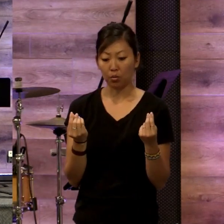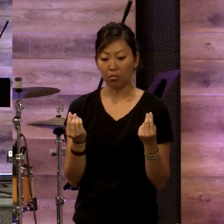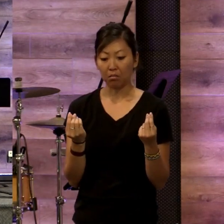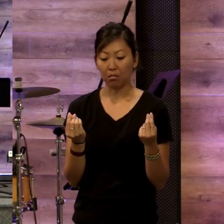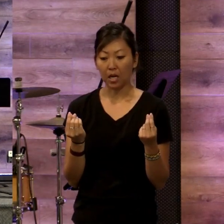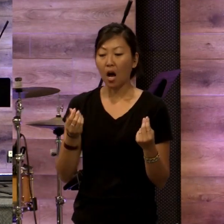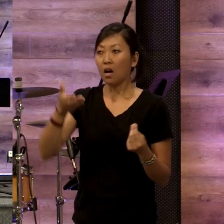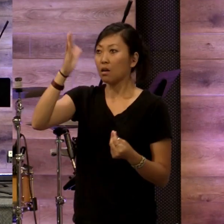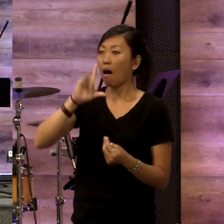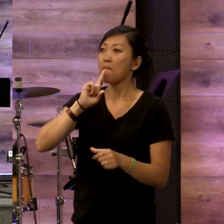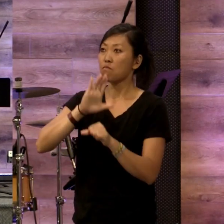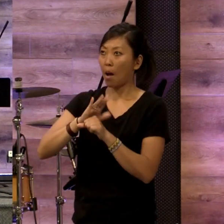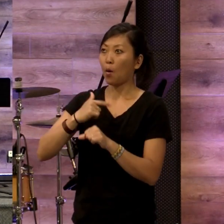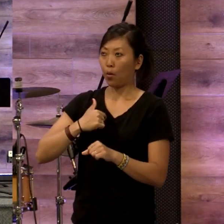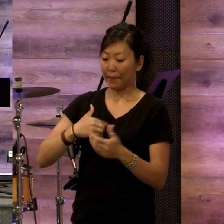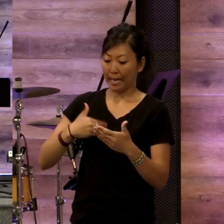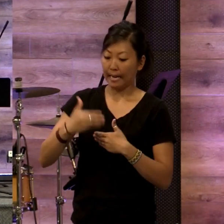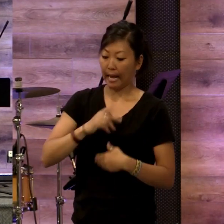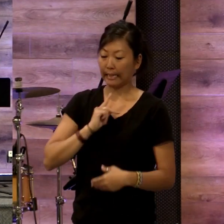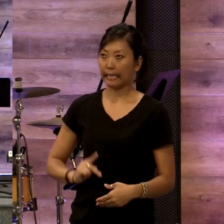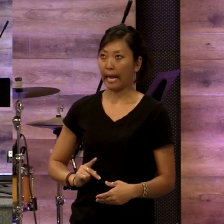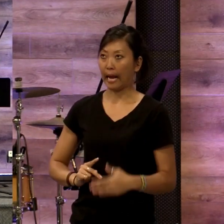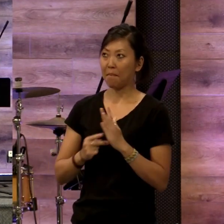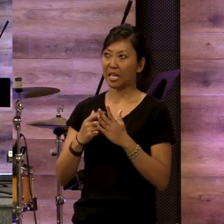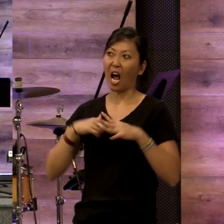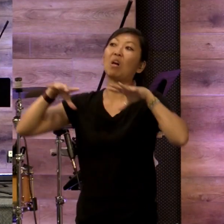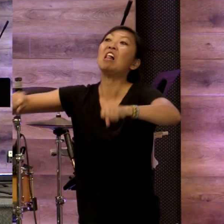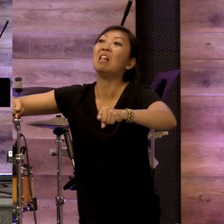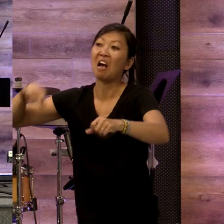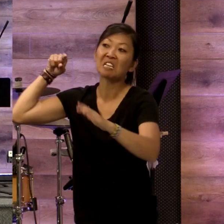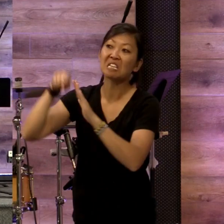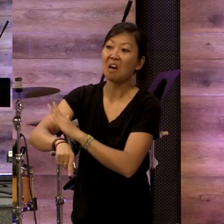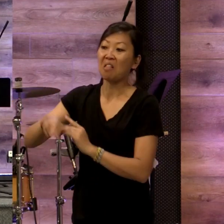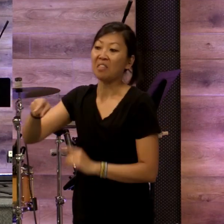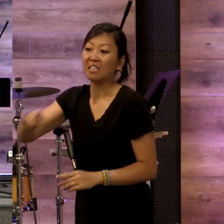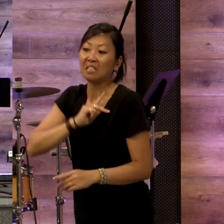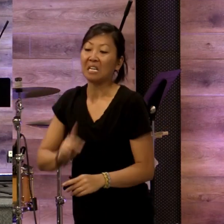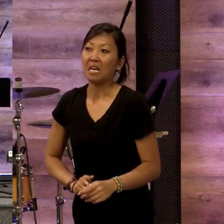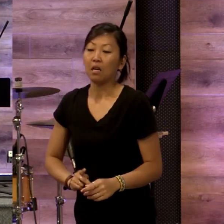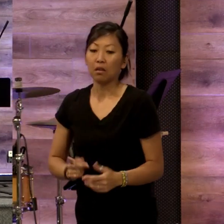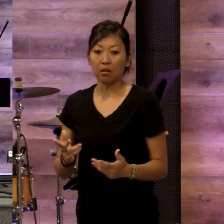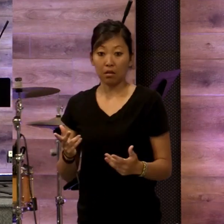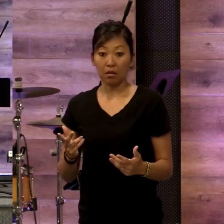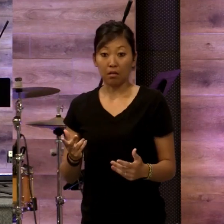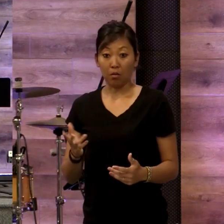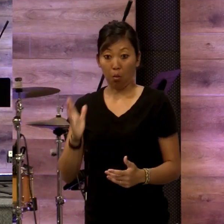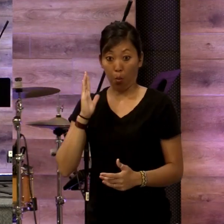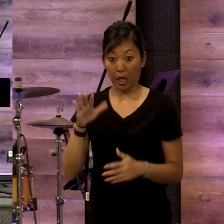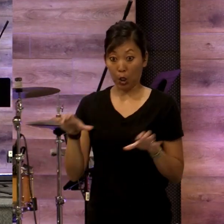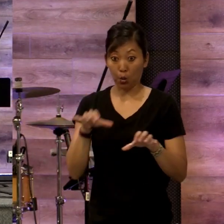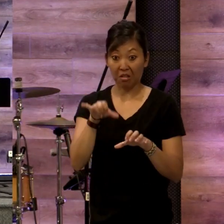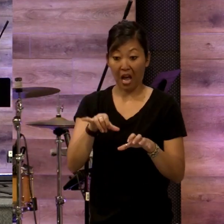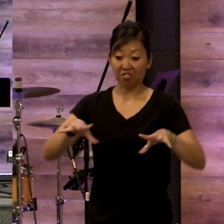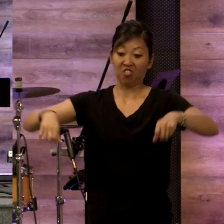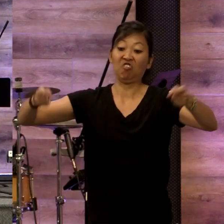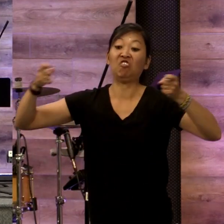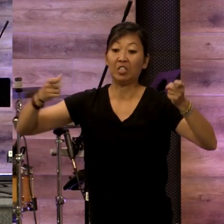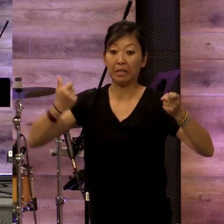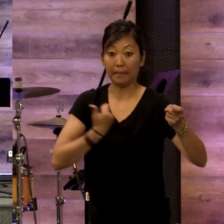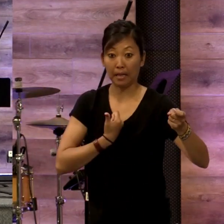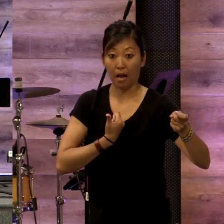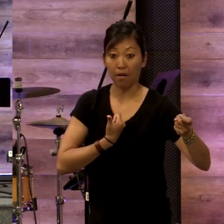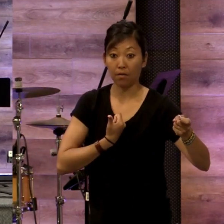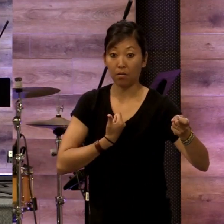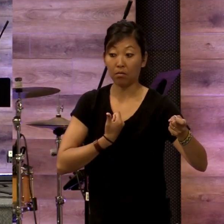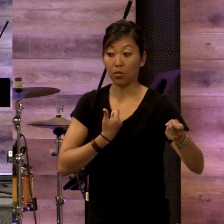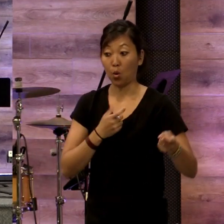hands? As the Lord's anointed king, is he going to strike down the one who stood in his way,